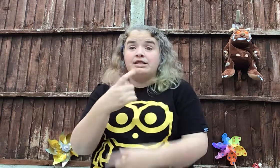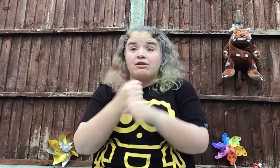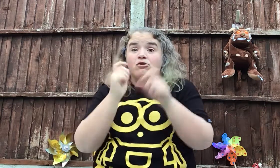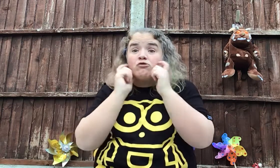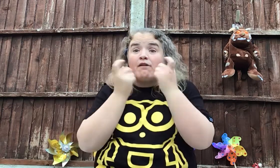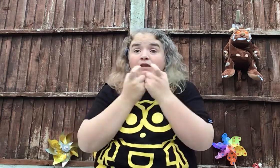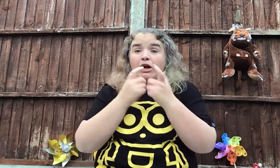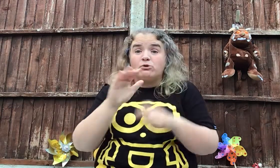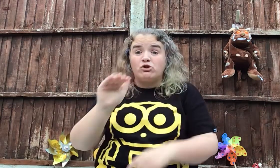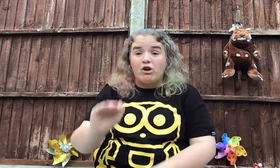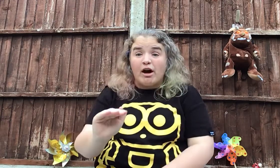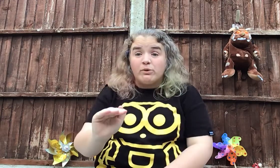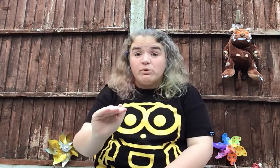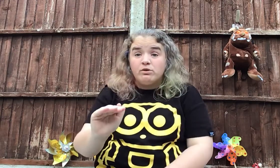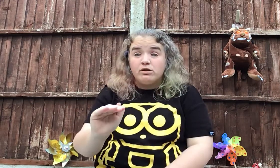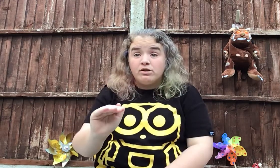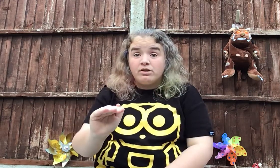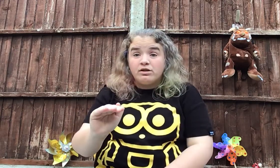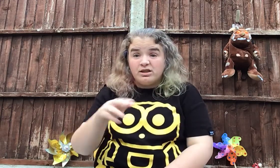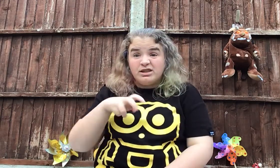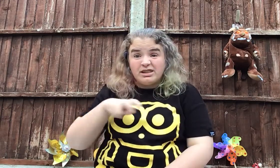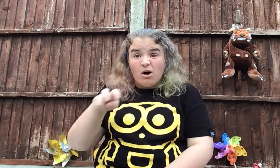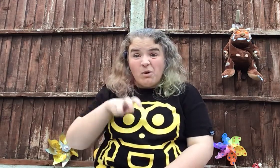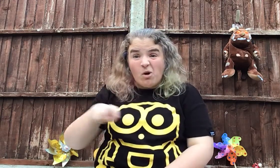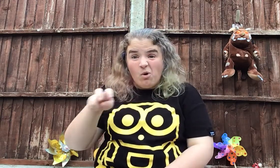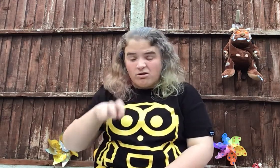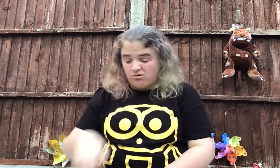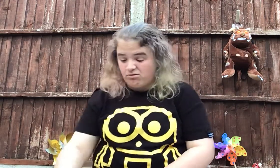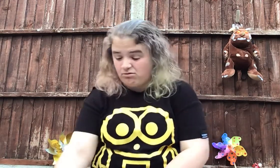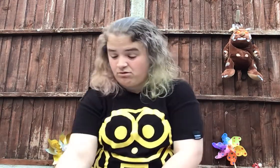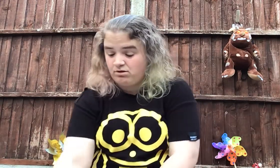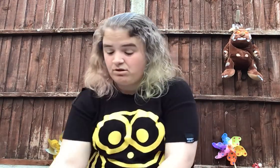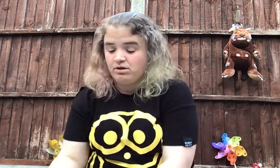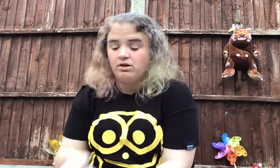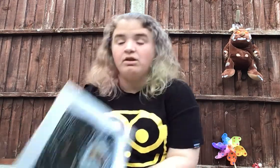the Gruffalo's child. What's going on?